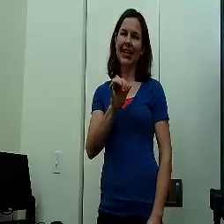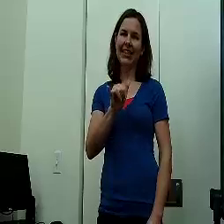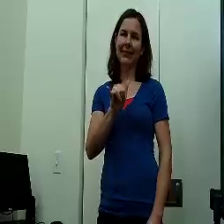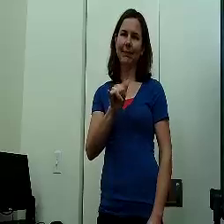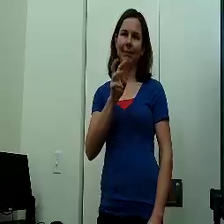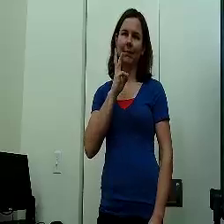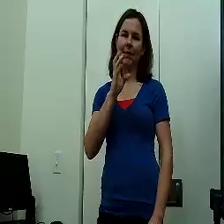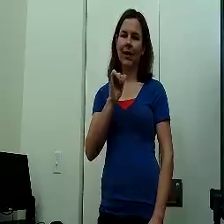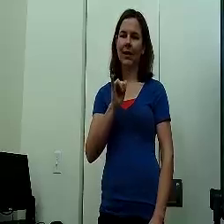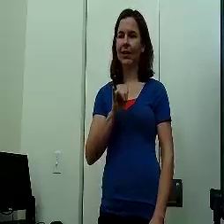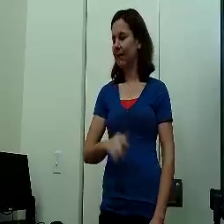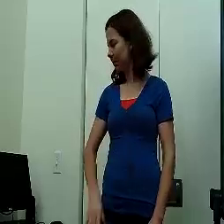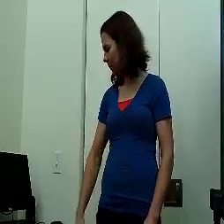Icy.